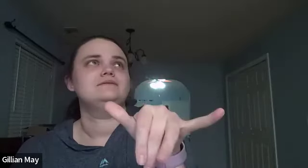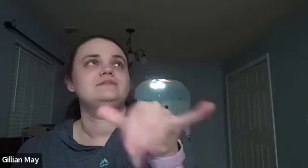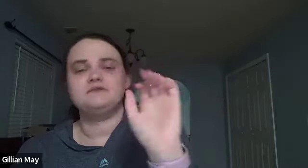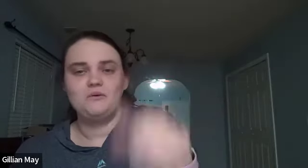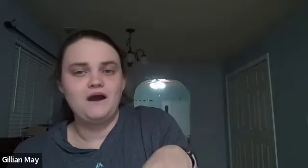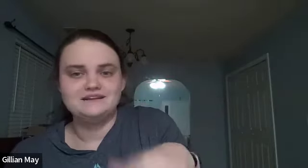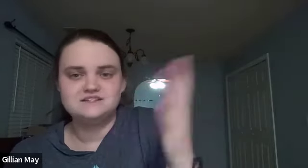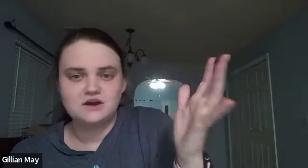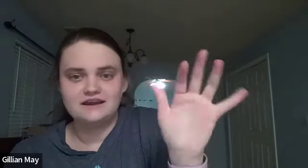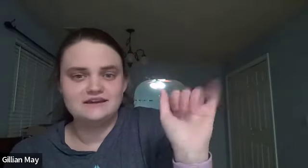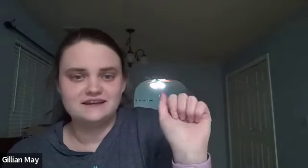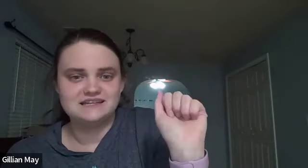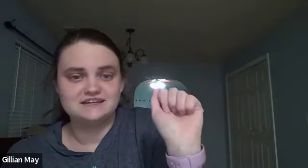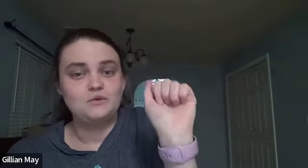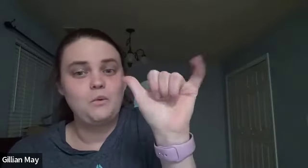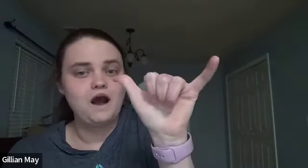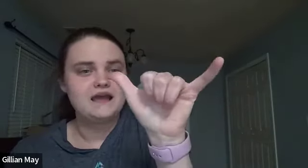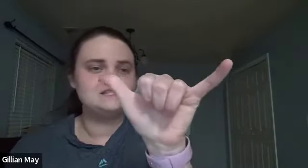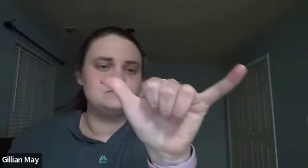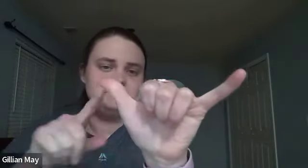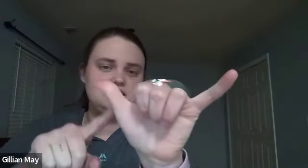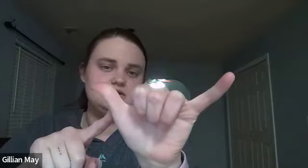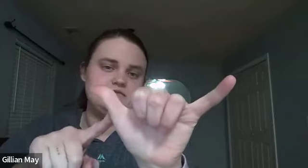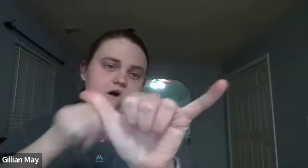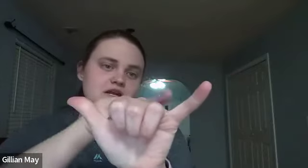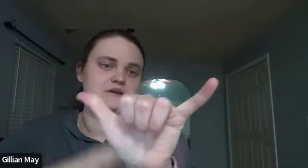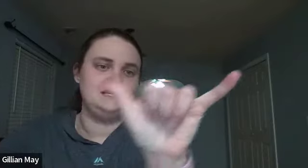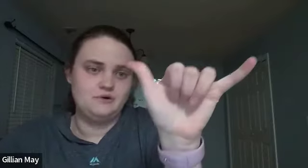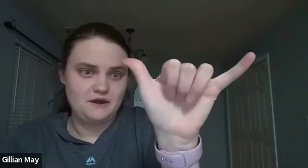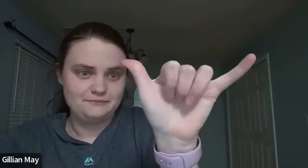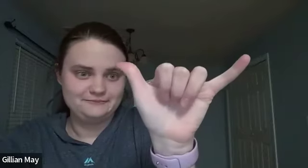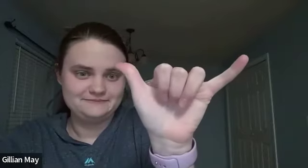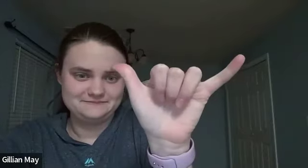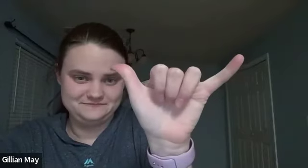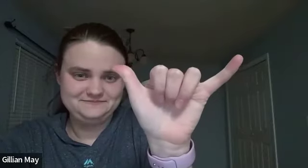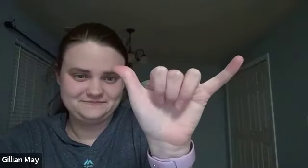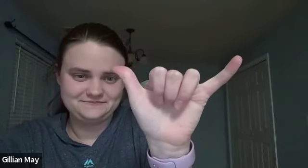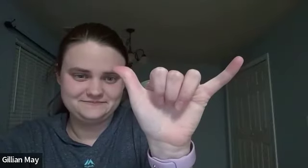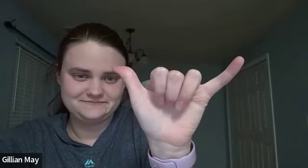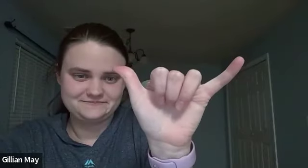There we go. Y. Sorry, again, like I said. So Y is going to be your thumb and your pinky both out.